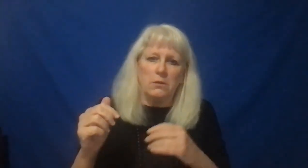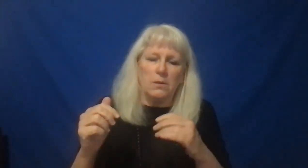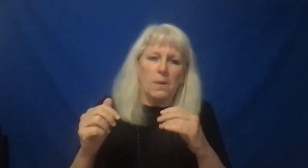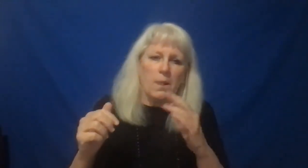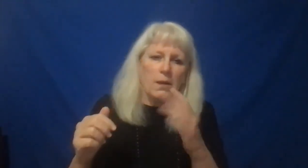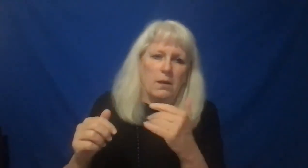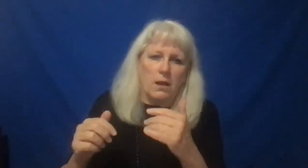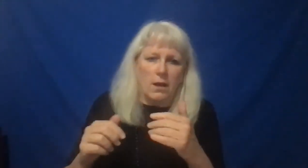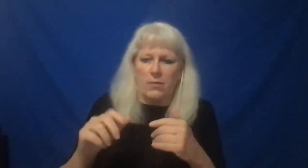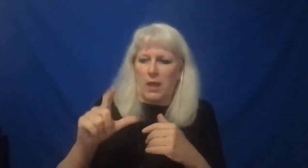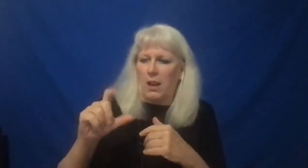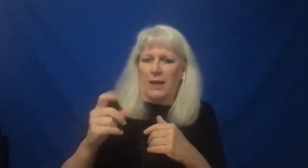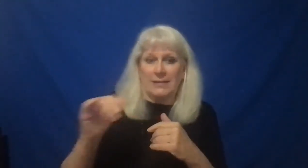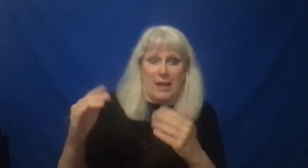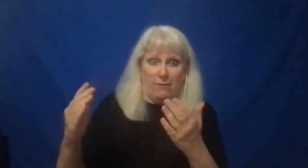legacy of service. And